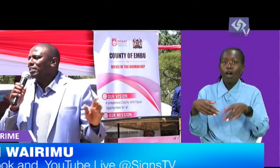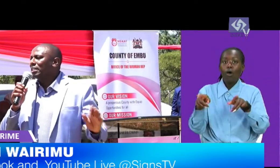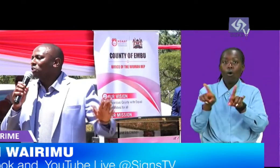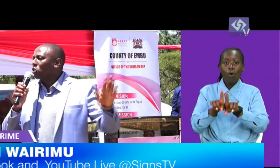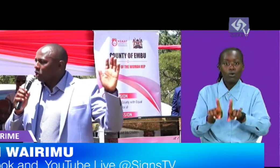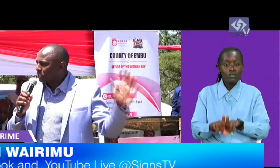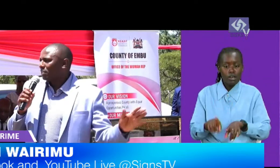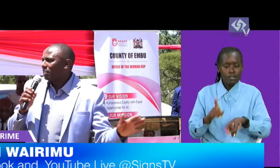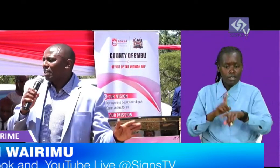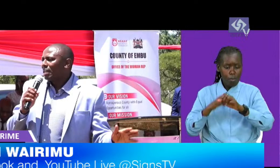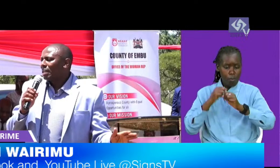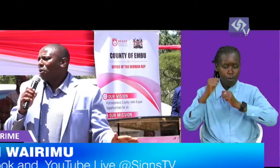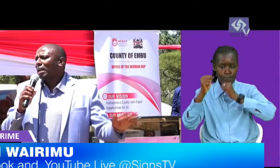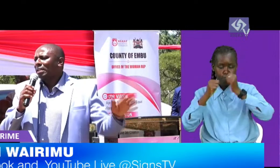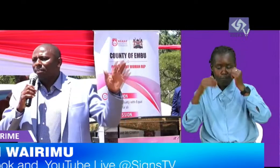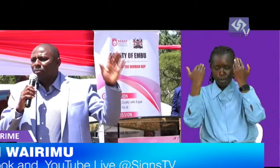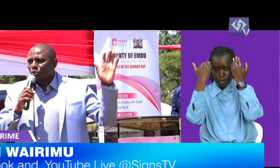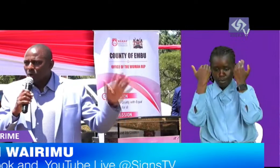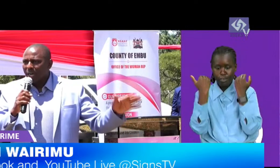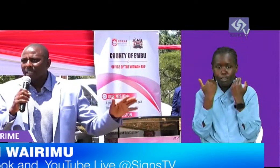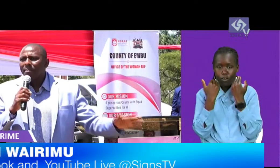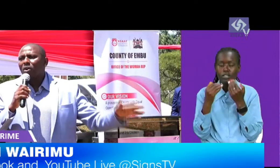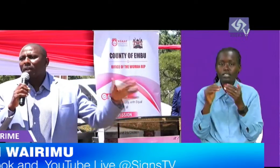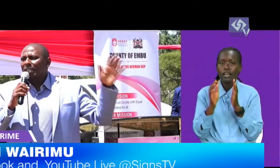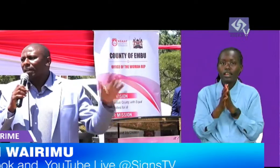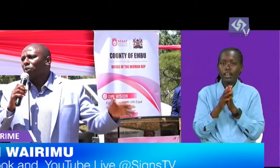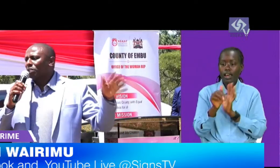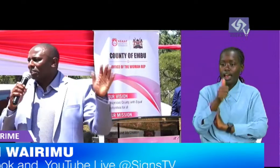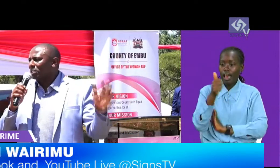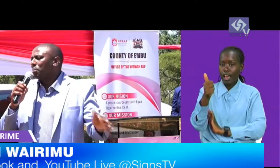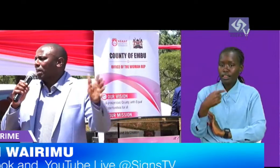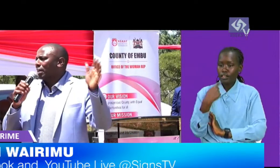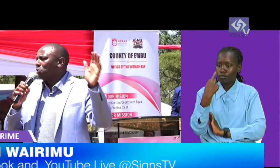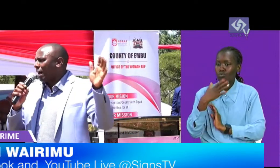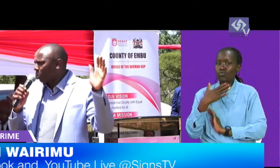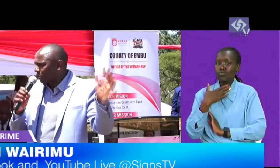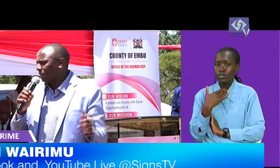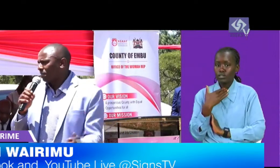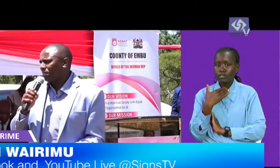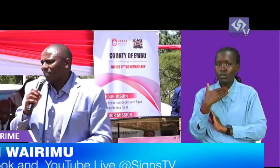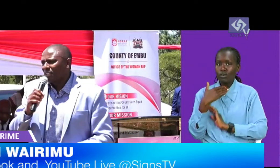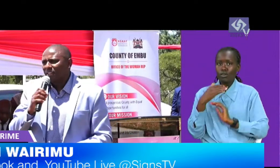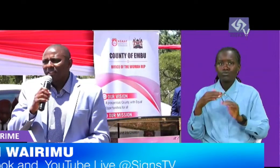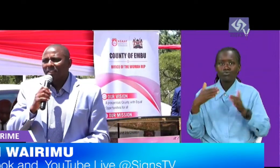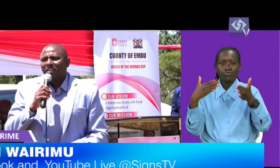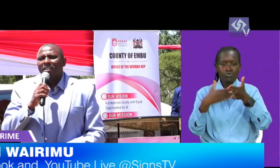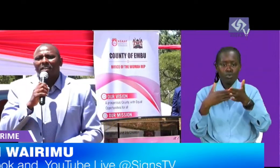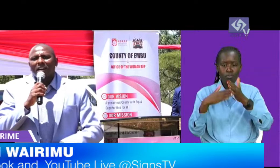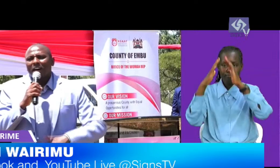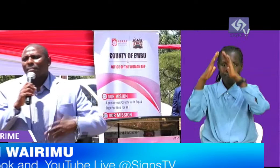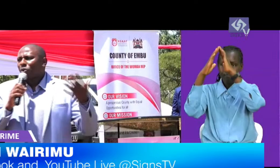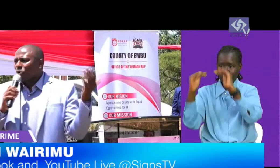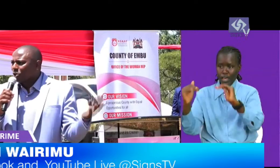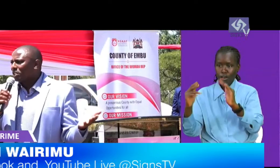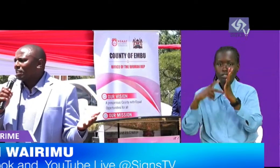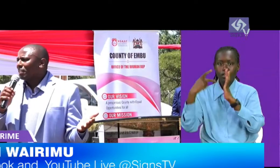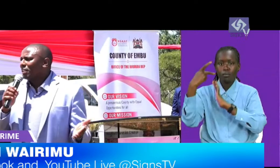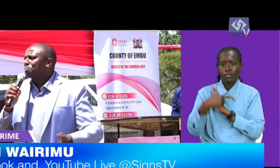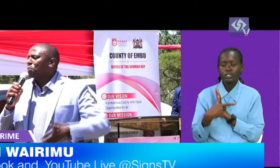in court na wale saboteurs ambao wanataka kusitisha mradi wa housing. And because this